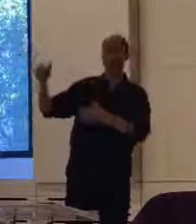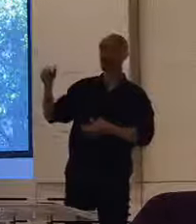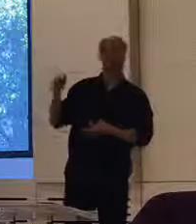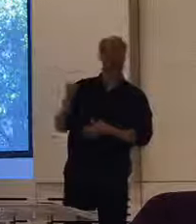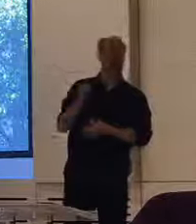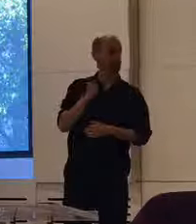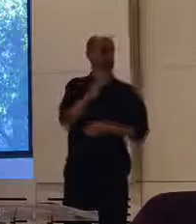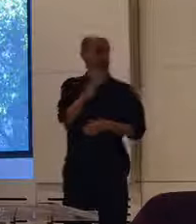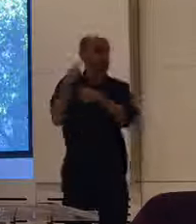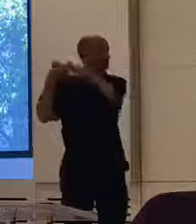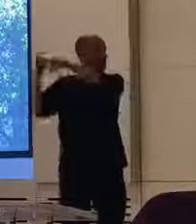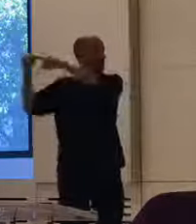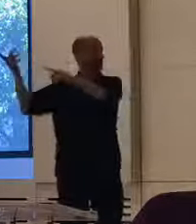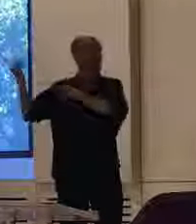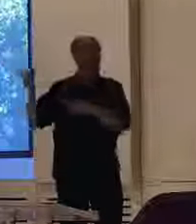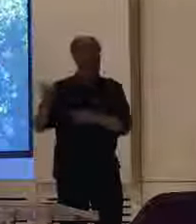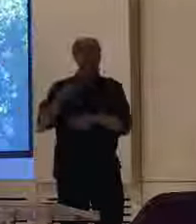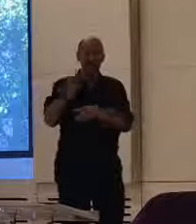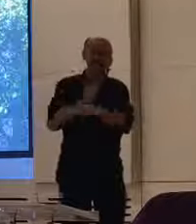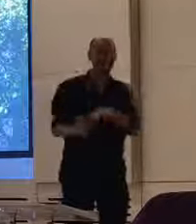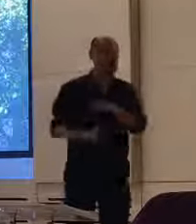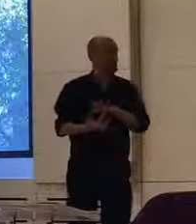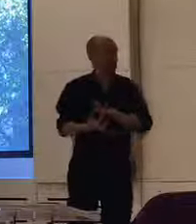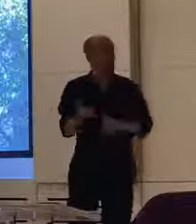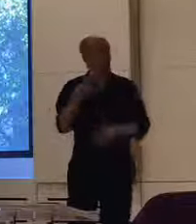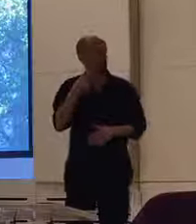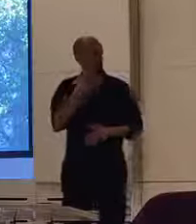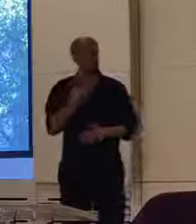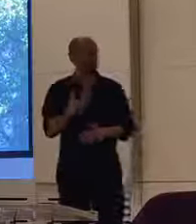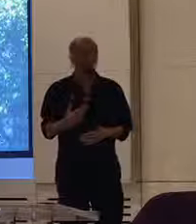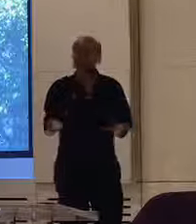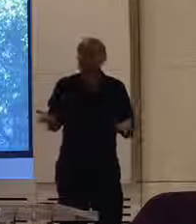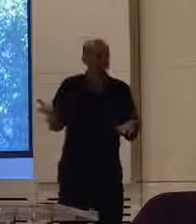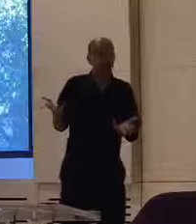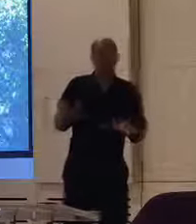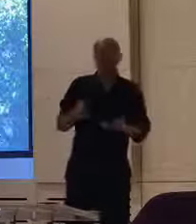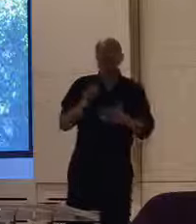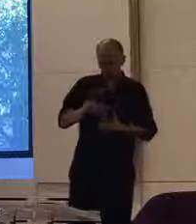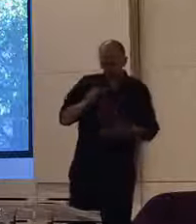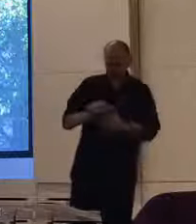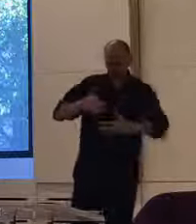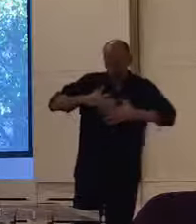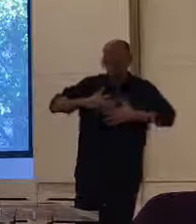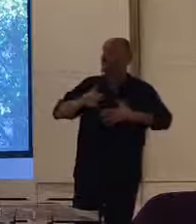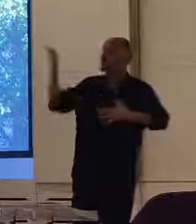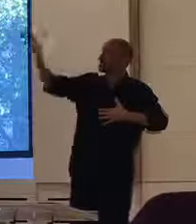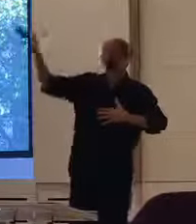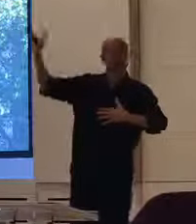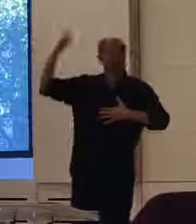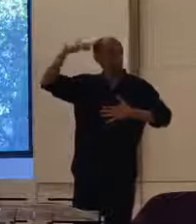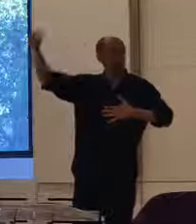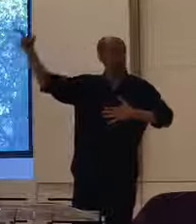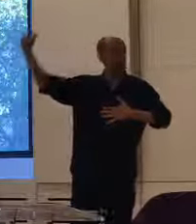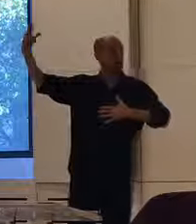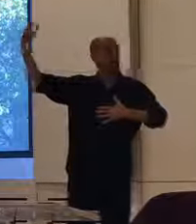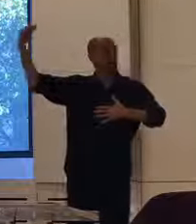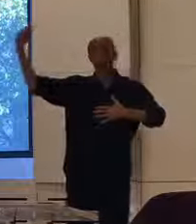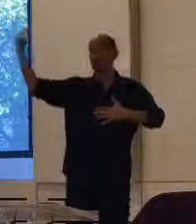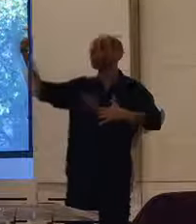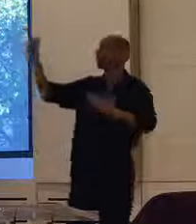that's passed on from parents, which is usually English, but again, the importance for deaf people is it doesn't suit them.